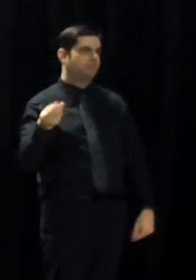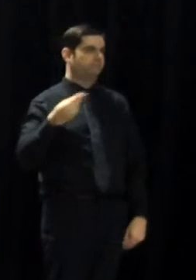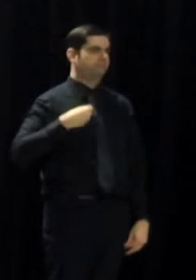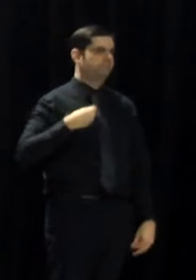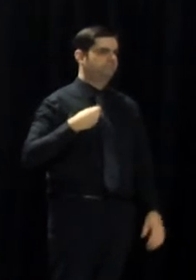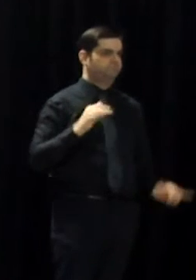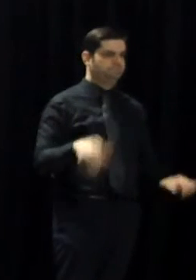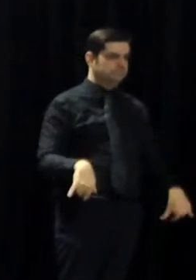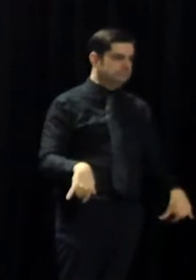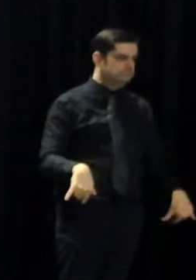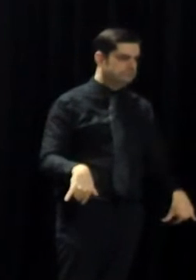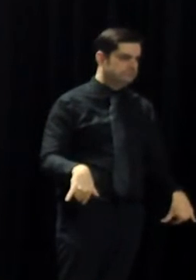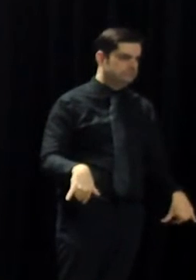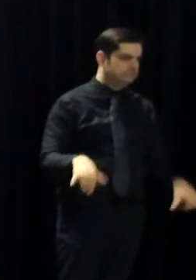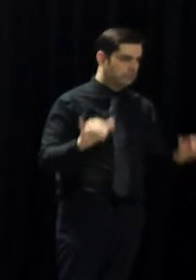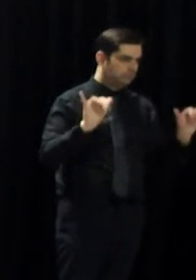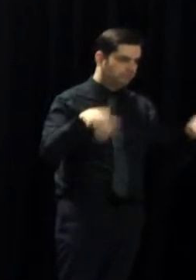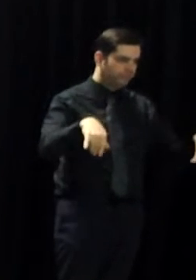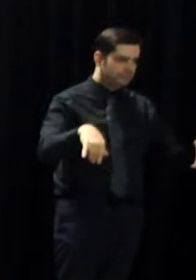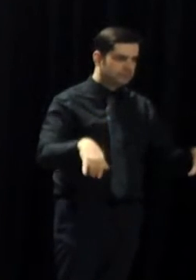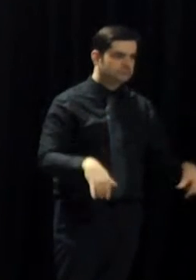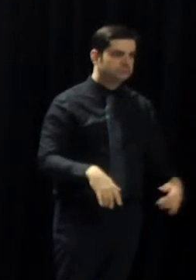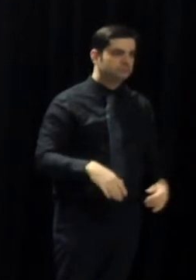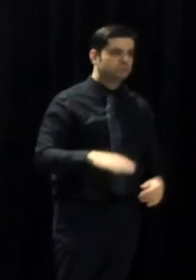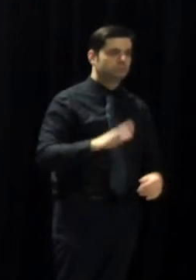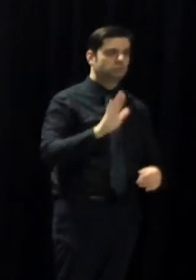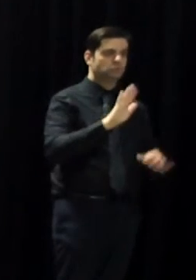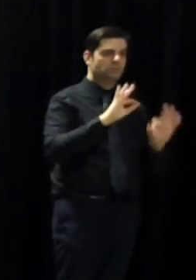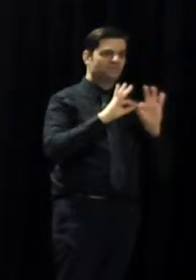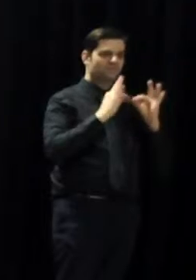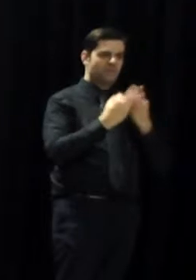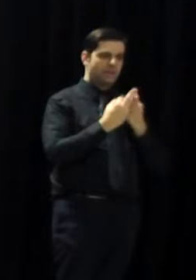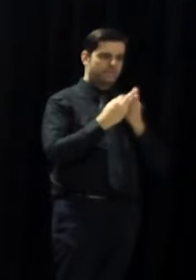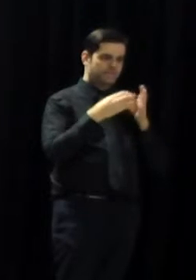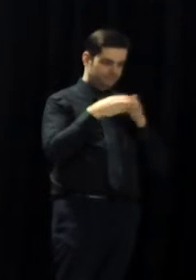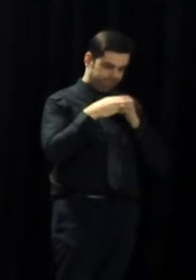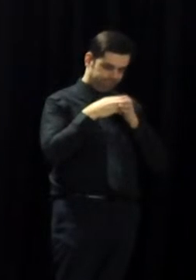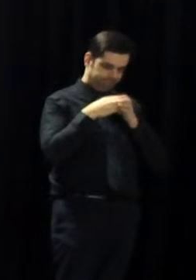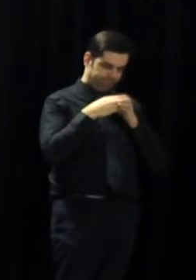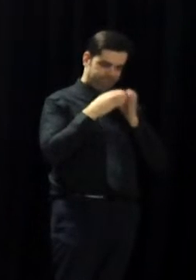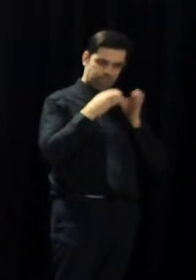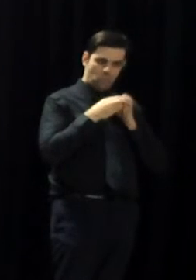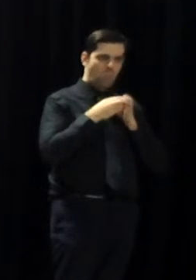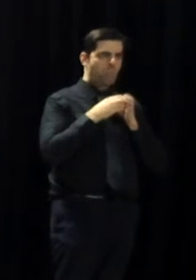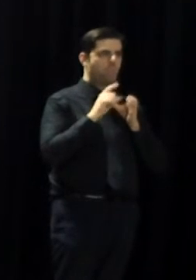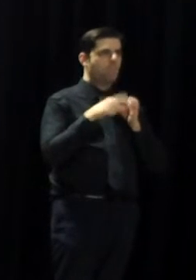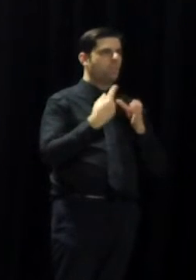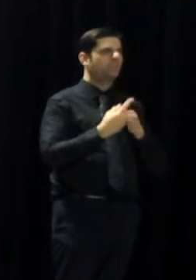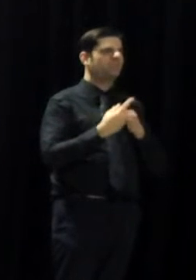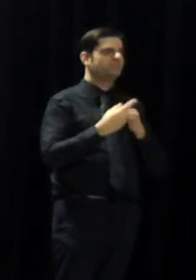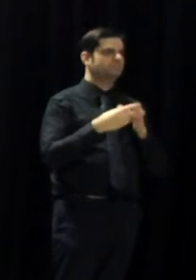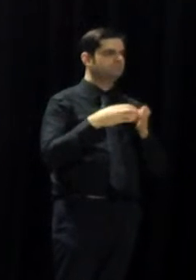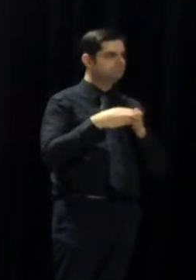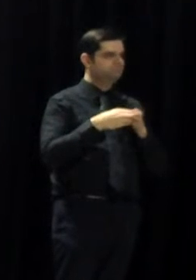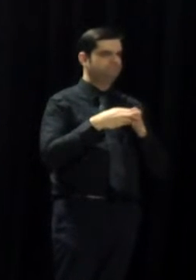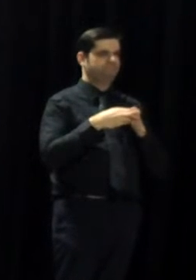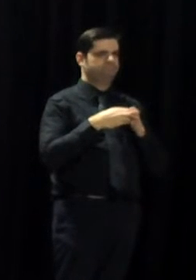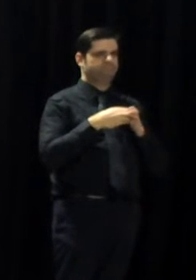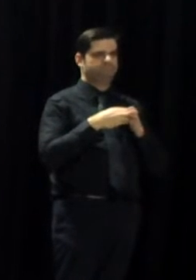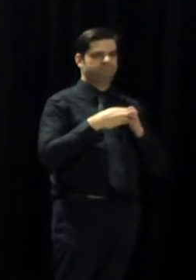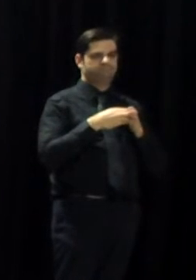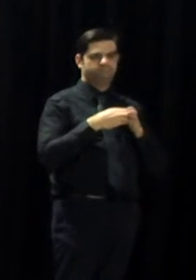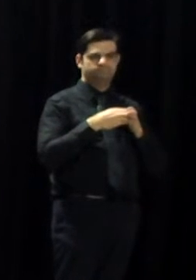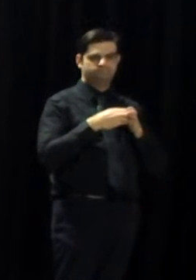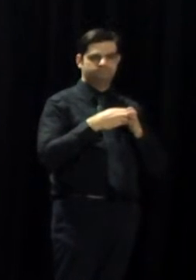two relatives that are always with you. It's tough. But if you do that, that's the safest. That's the safest. I like your idea